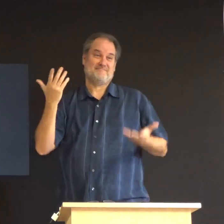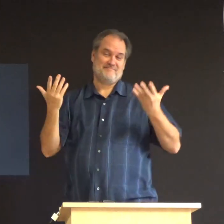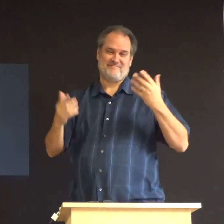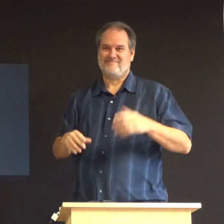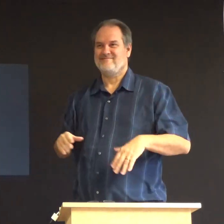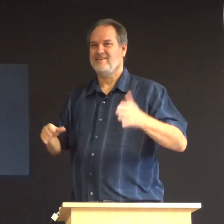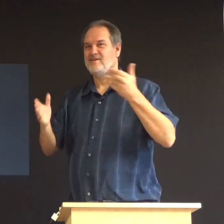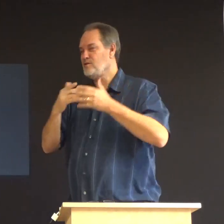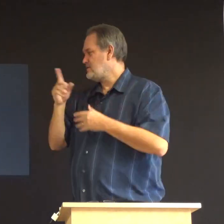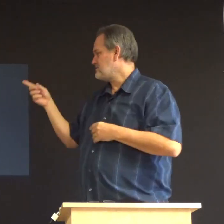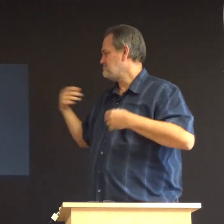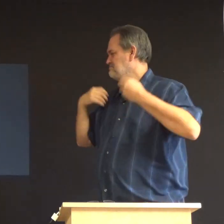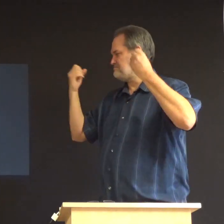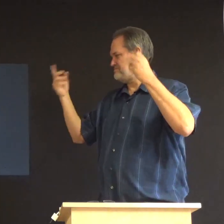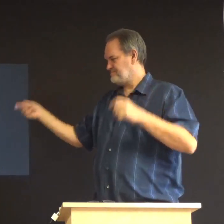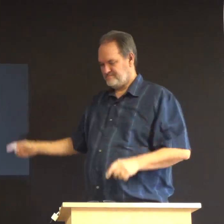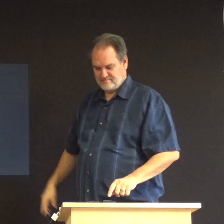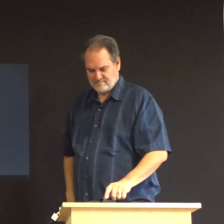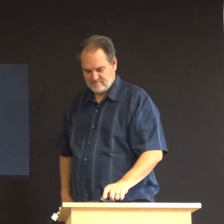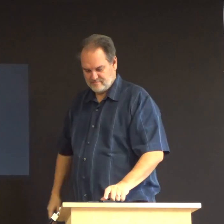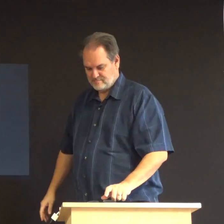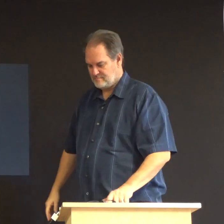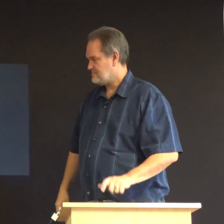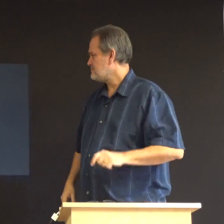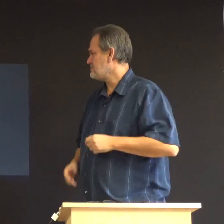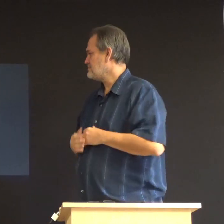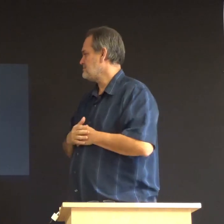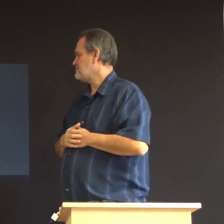2,201 now, because ASL Bible.